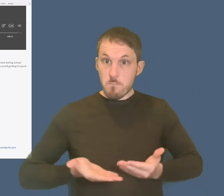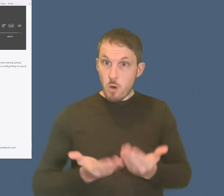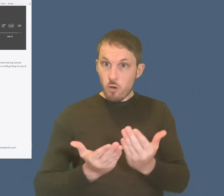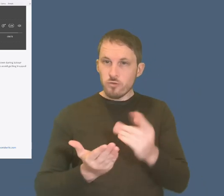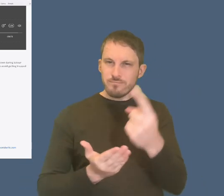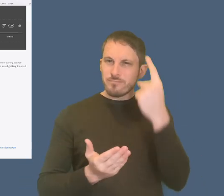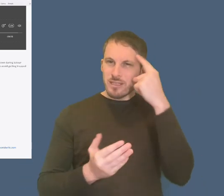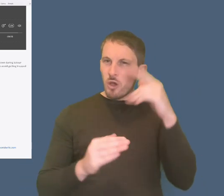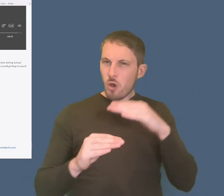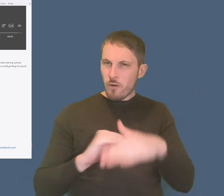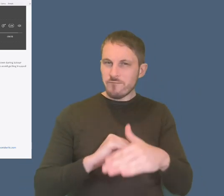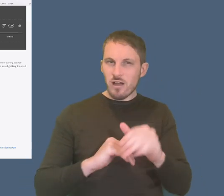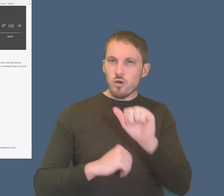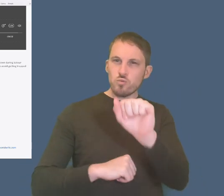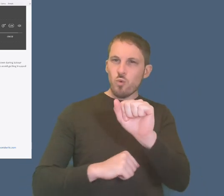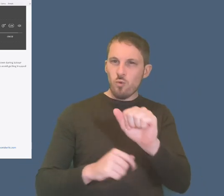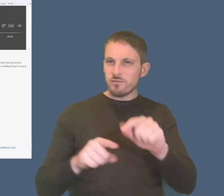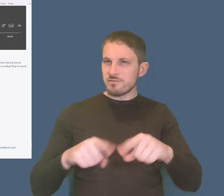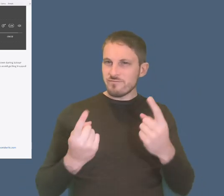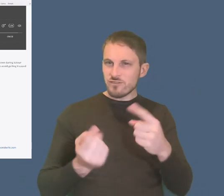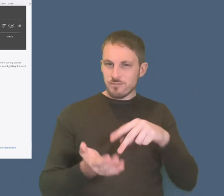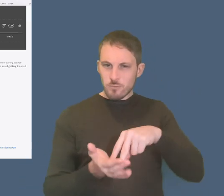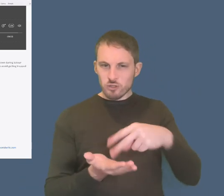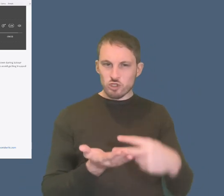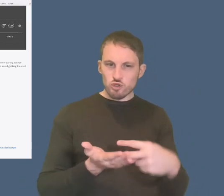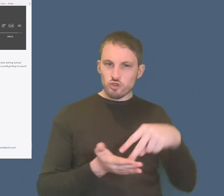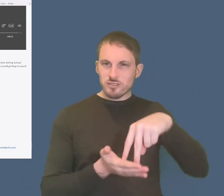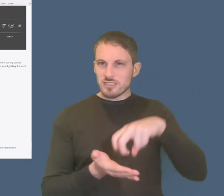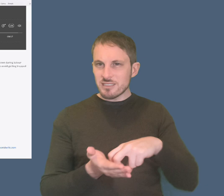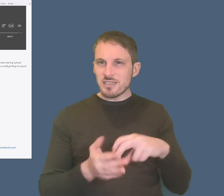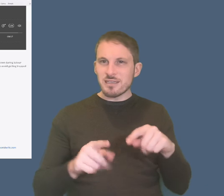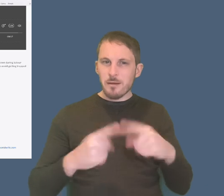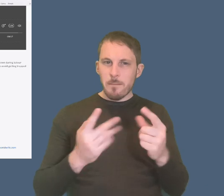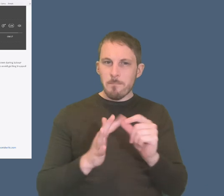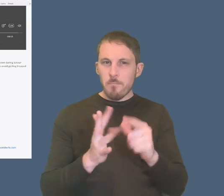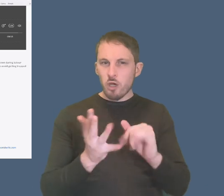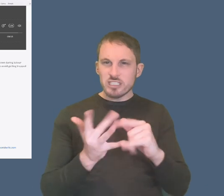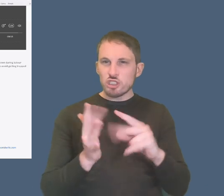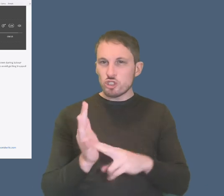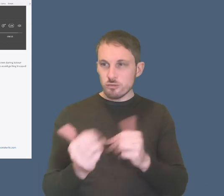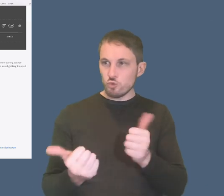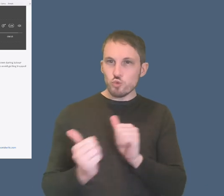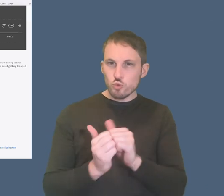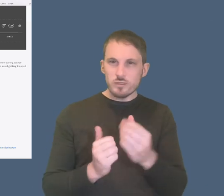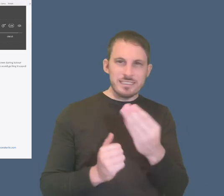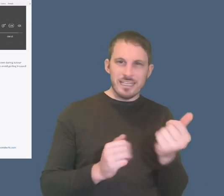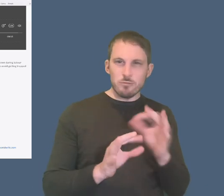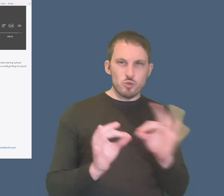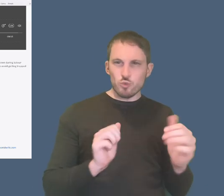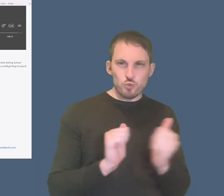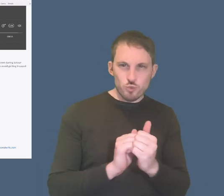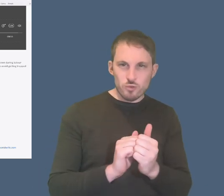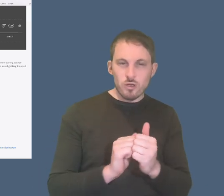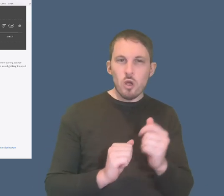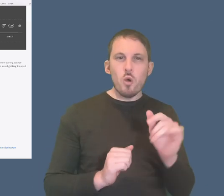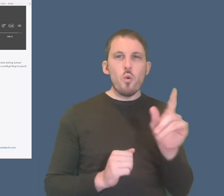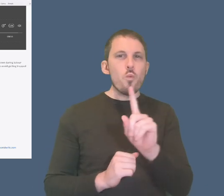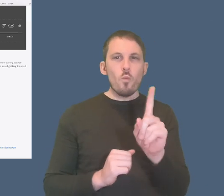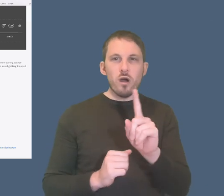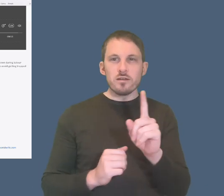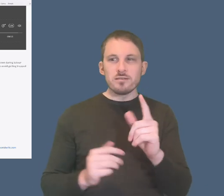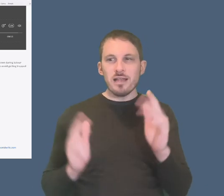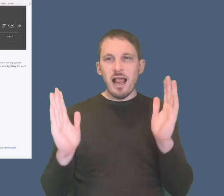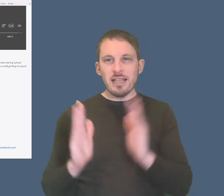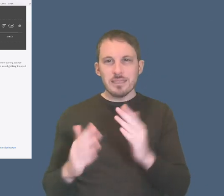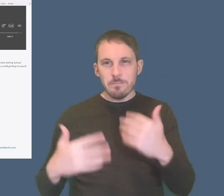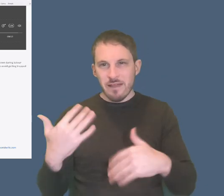the positions that you found most helpful and which you found least helpful. Which ones were less painful and